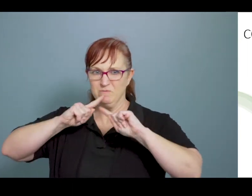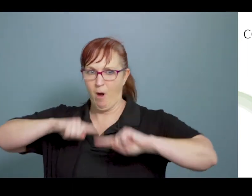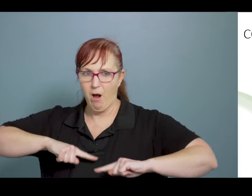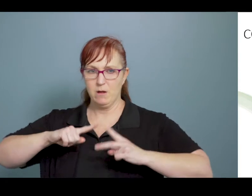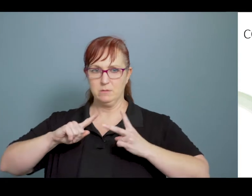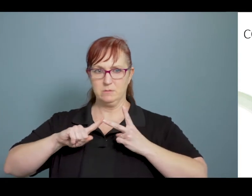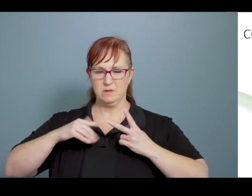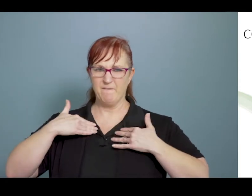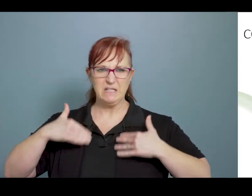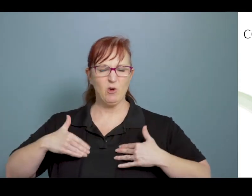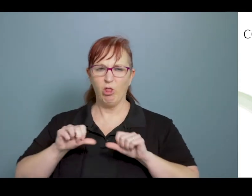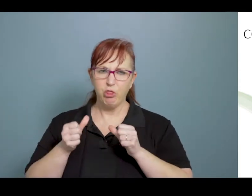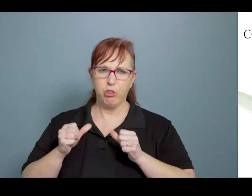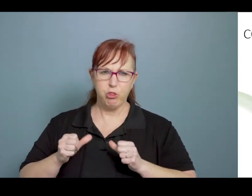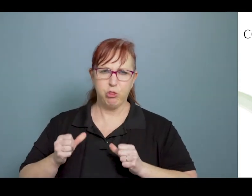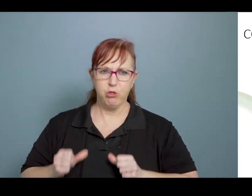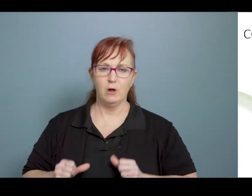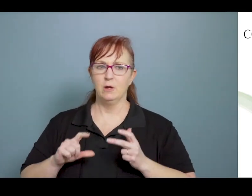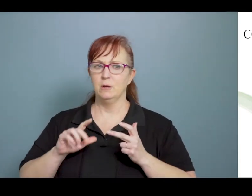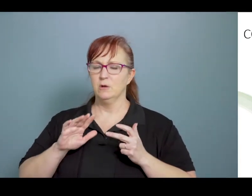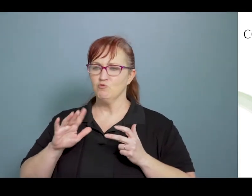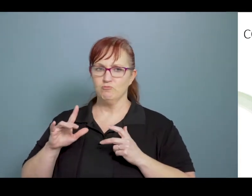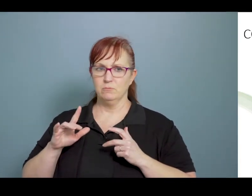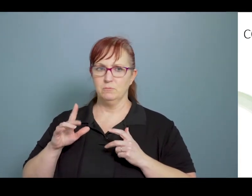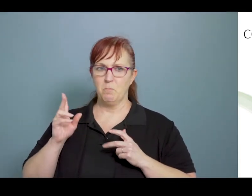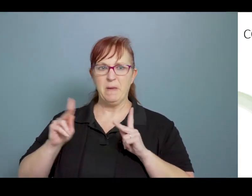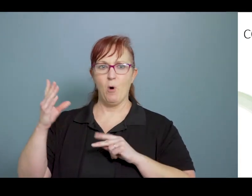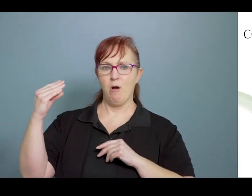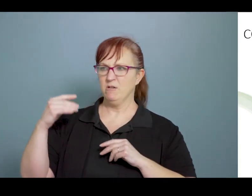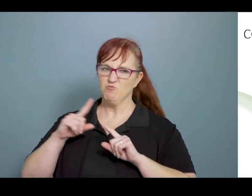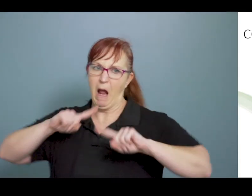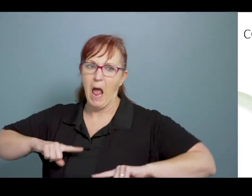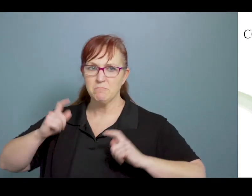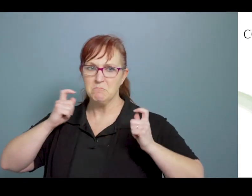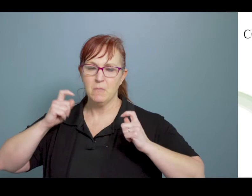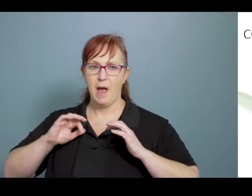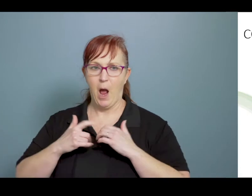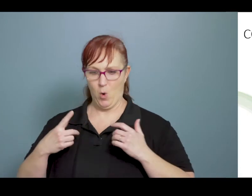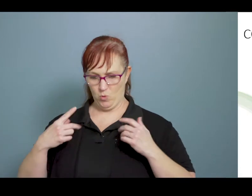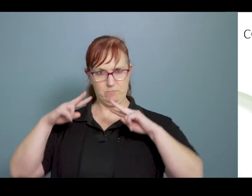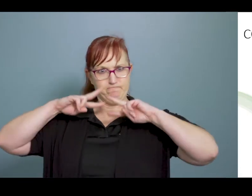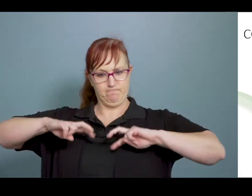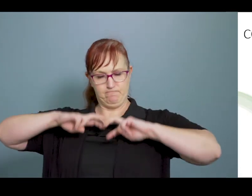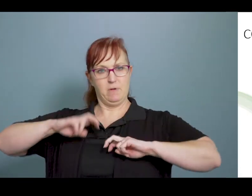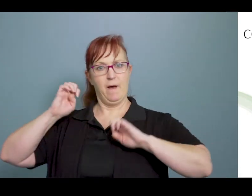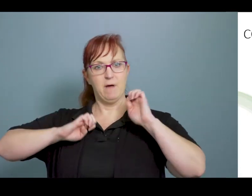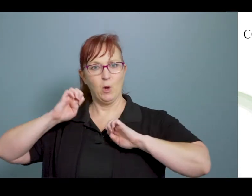physical wellness, our reactions to things, and how we're evaluating the world